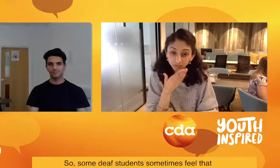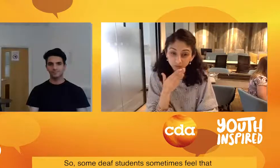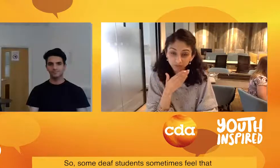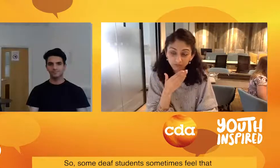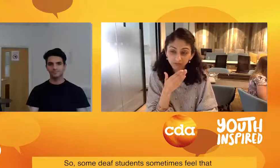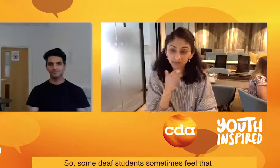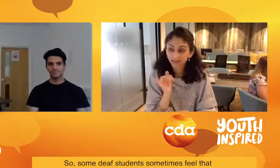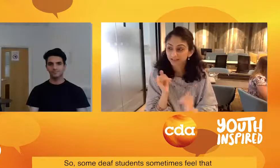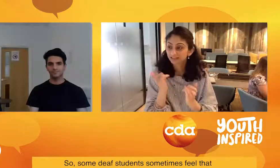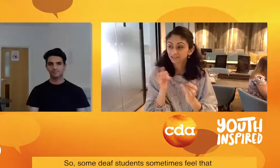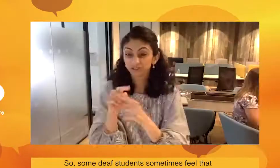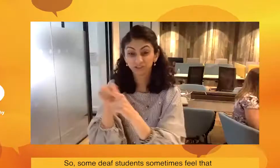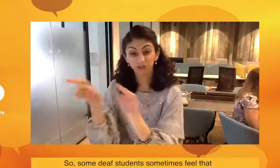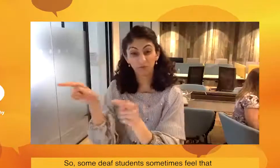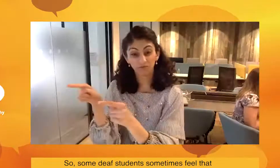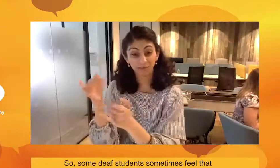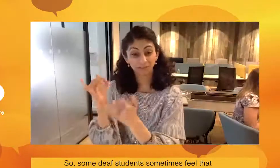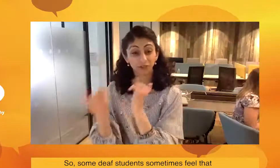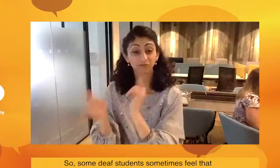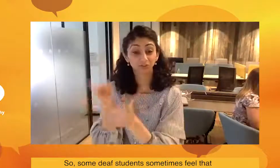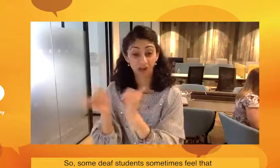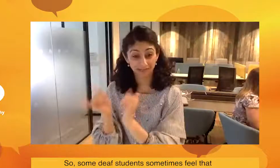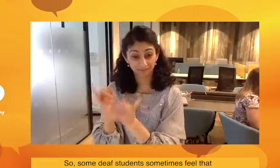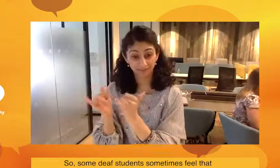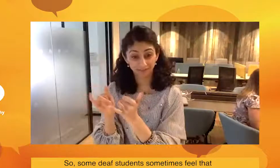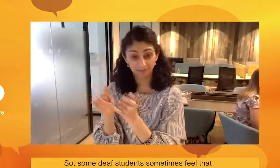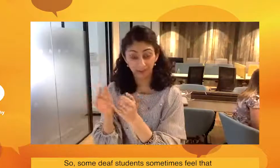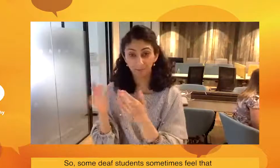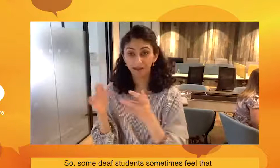So some deaf students